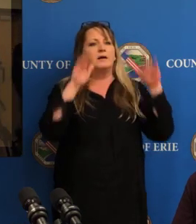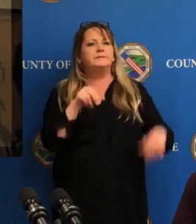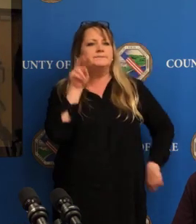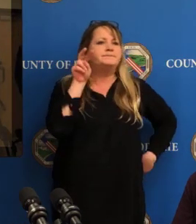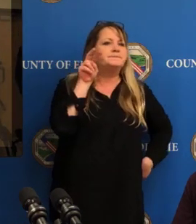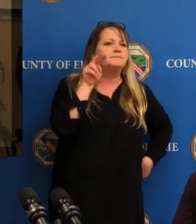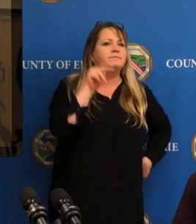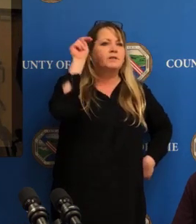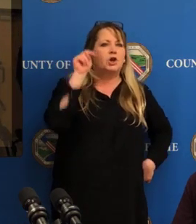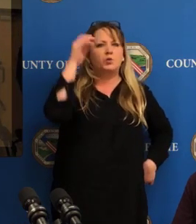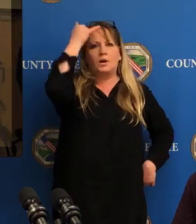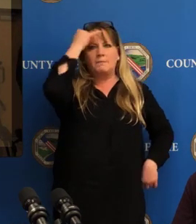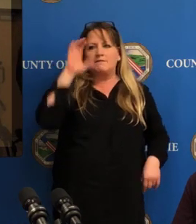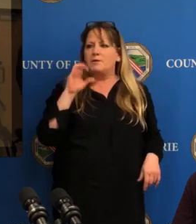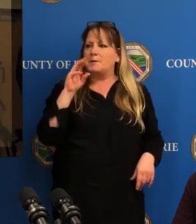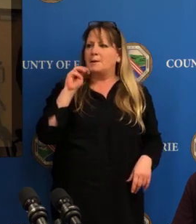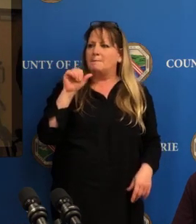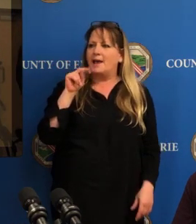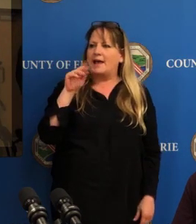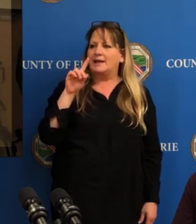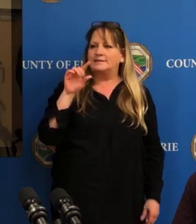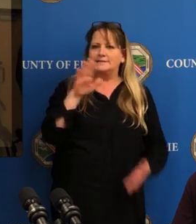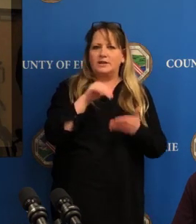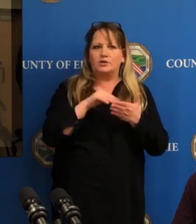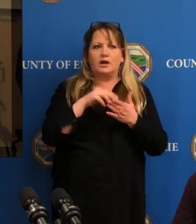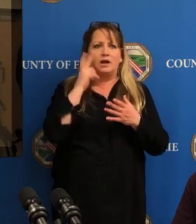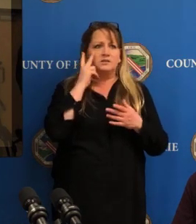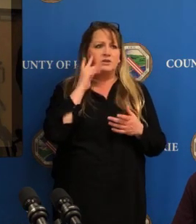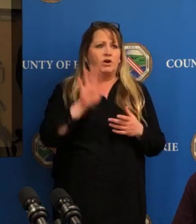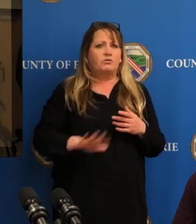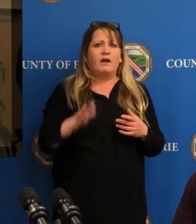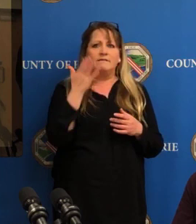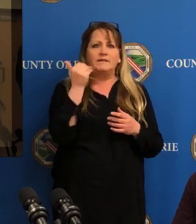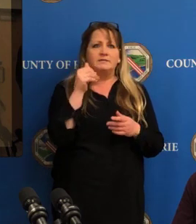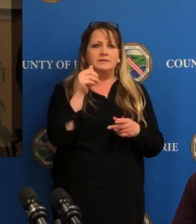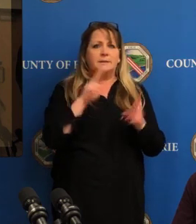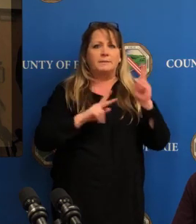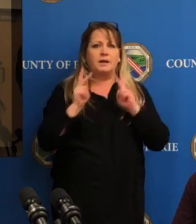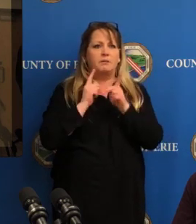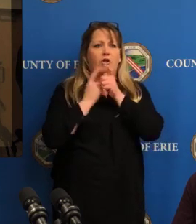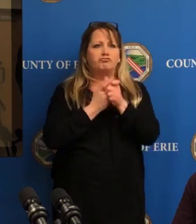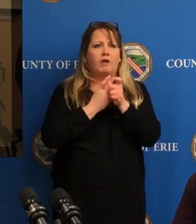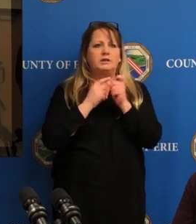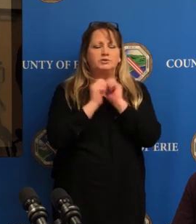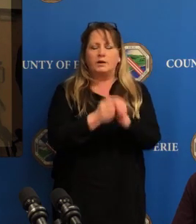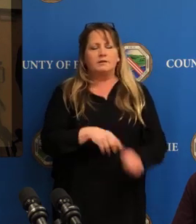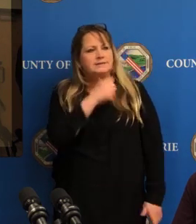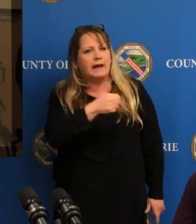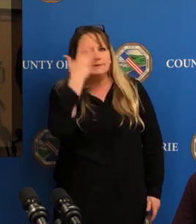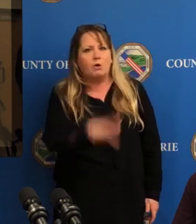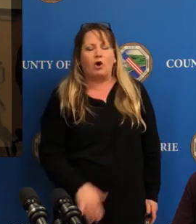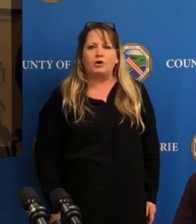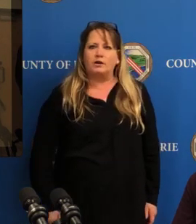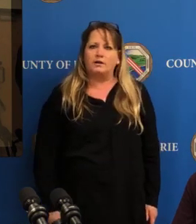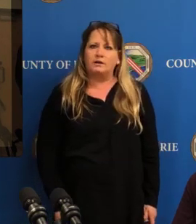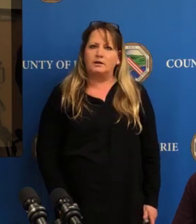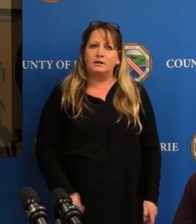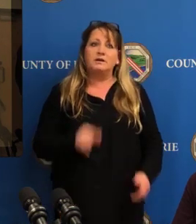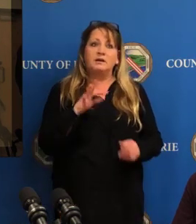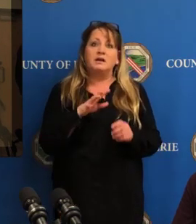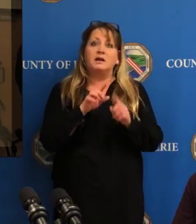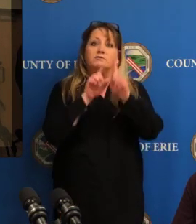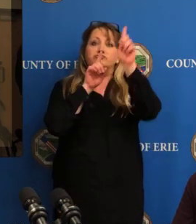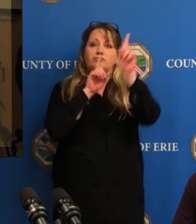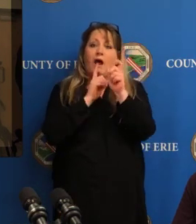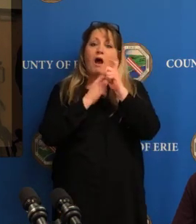at the North Buffalo Command Center from the front window, and I saw a group of about 15 runners run by. Not smart. If you were all separate by 6 feet, it might